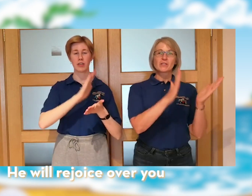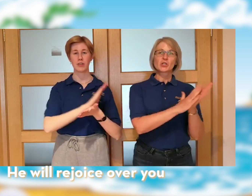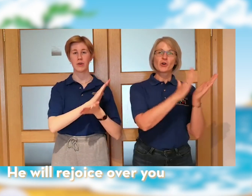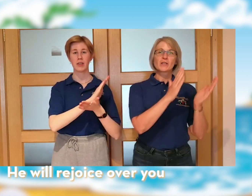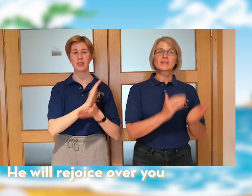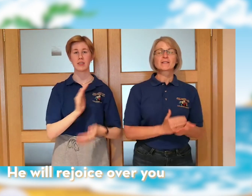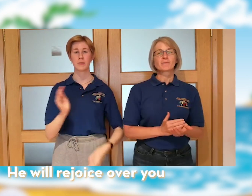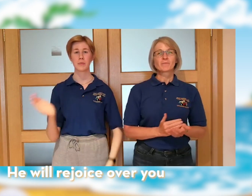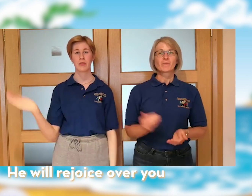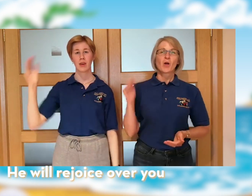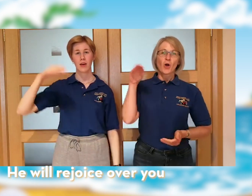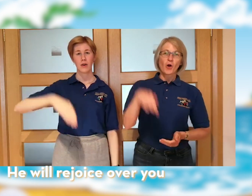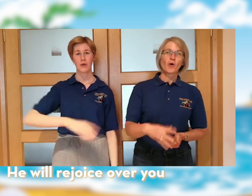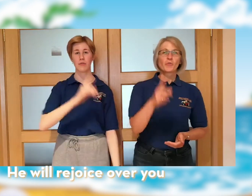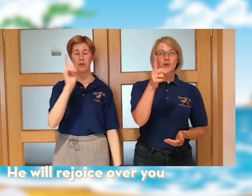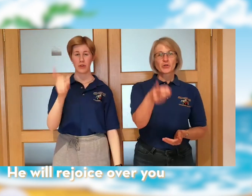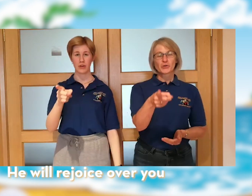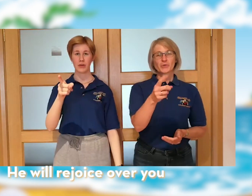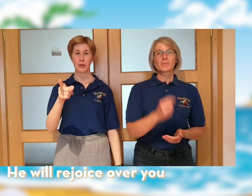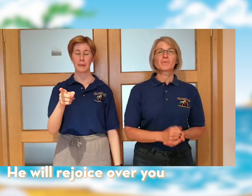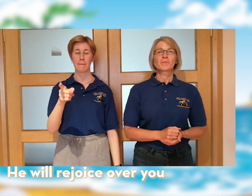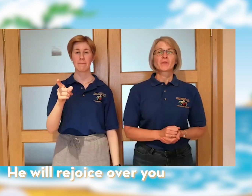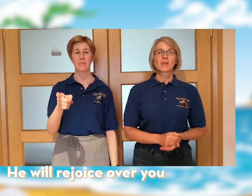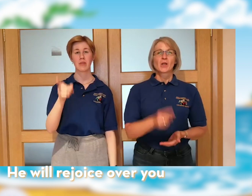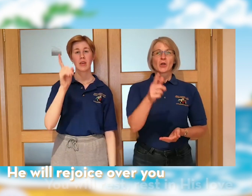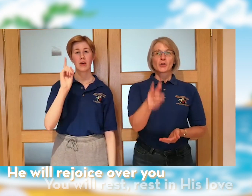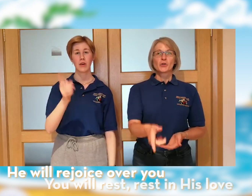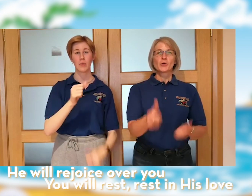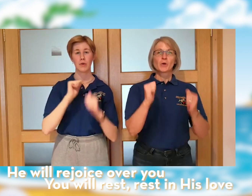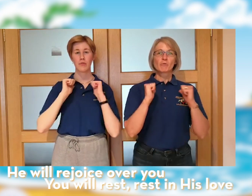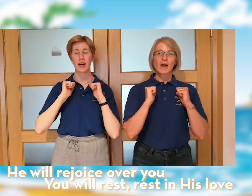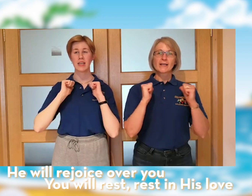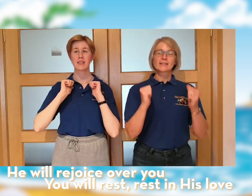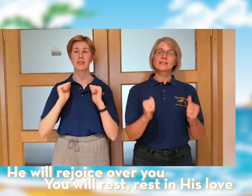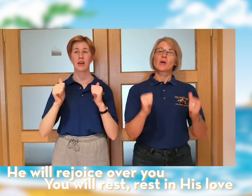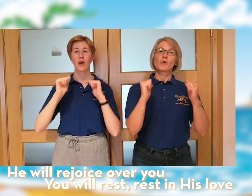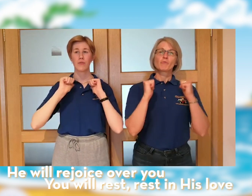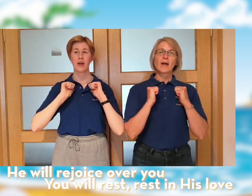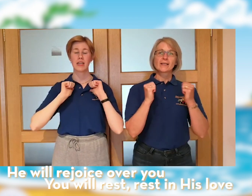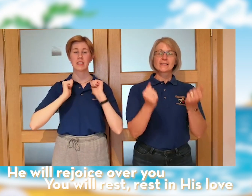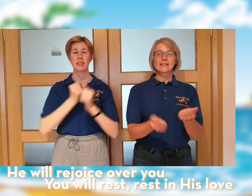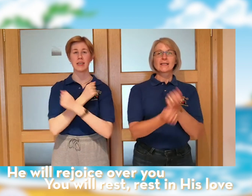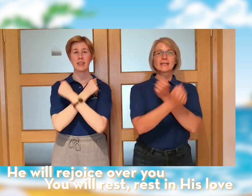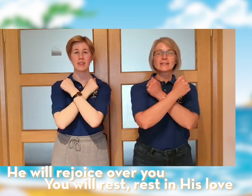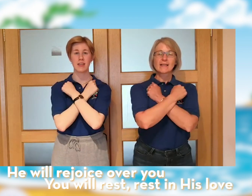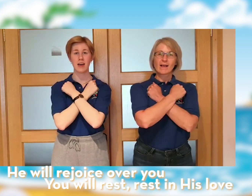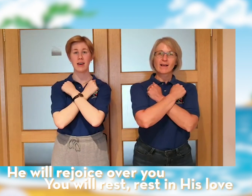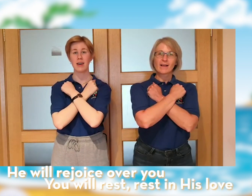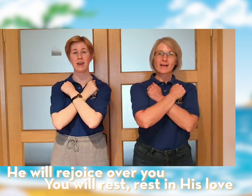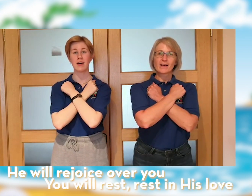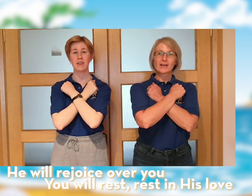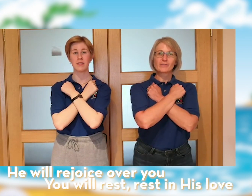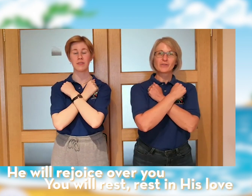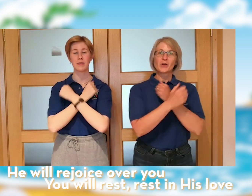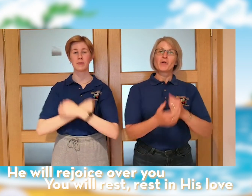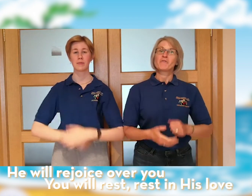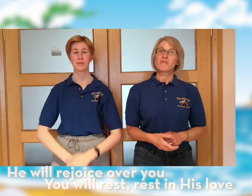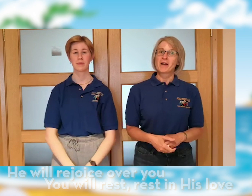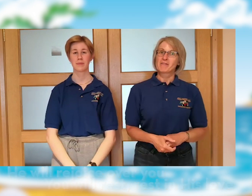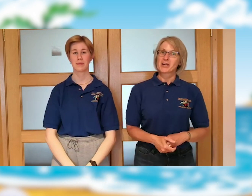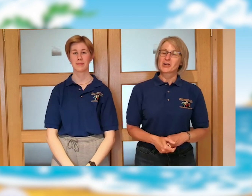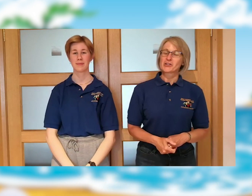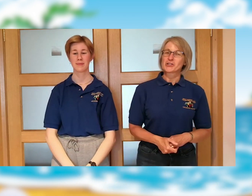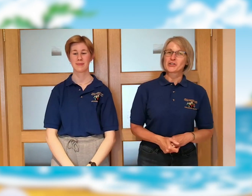will rejoice over you. You will rest, rest in his